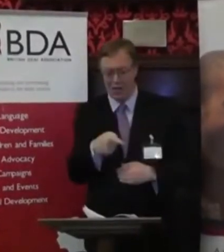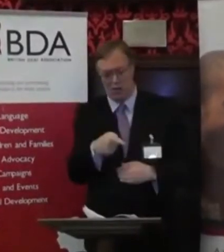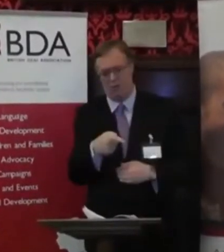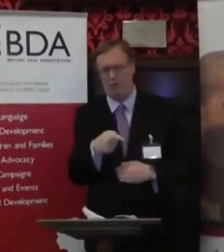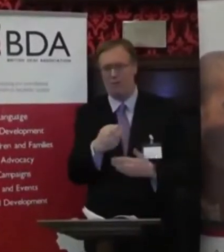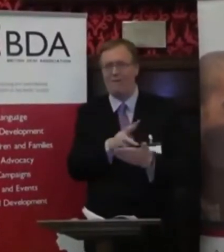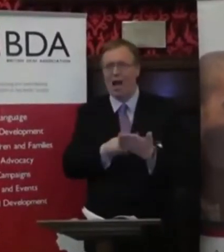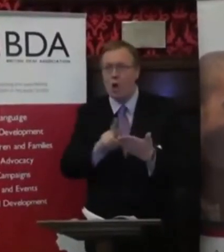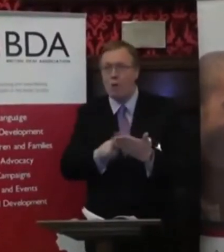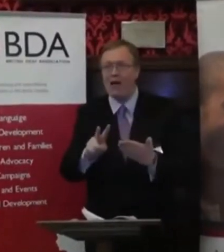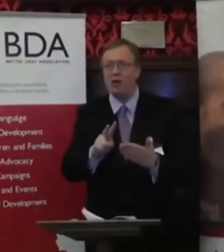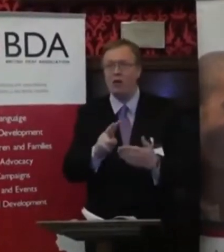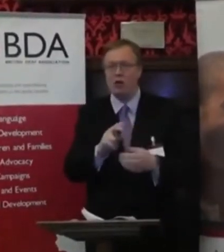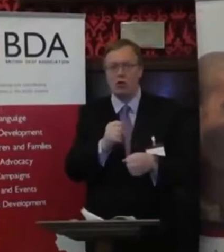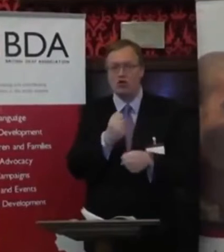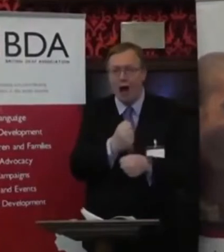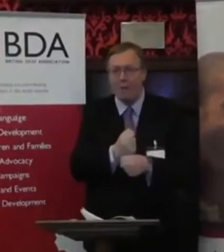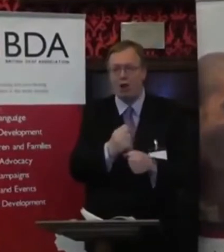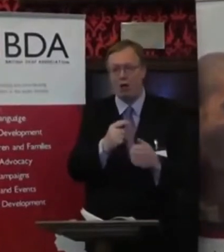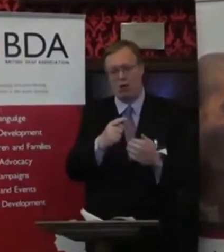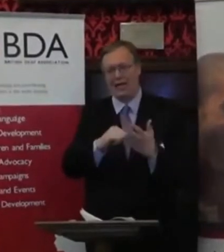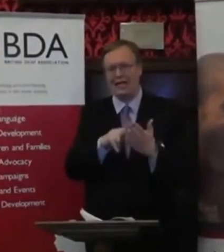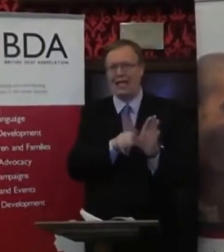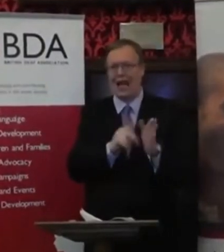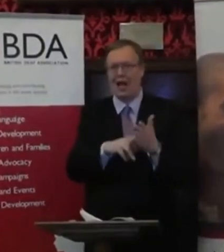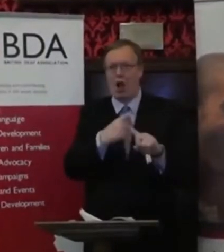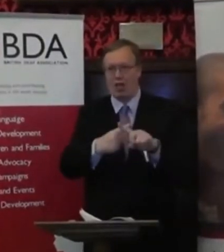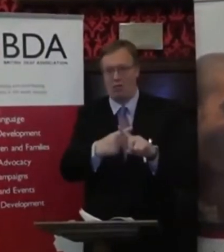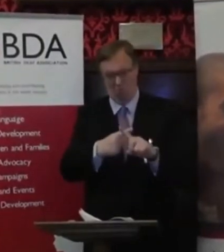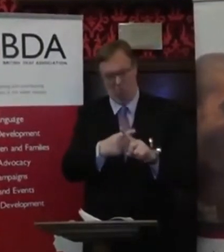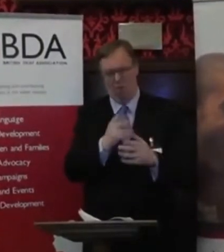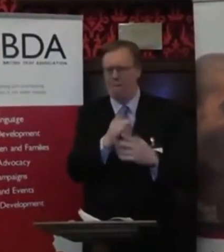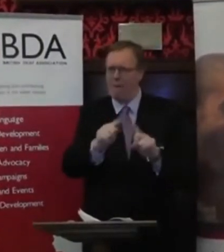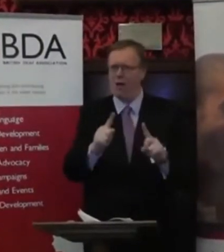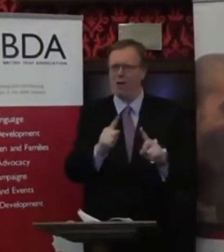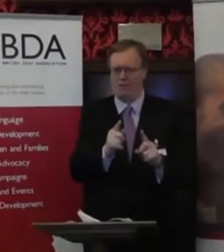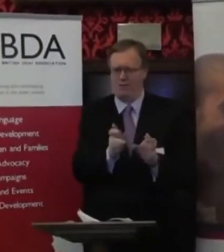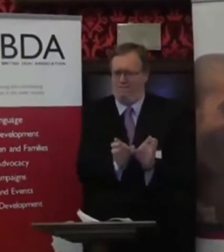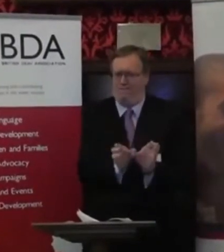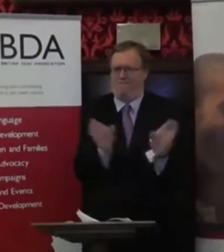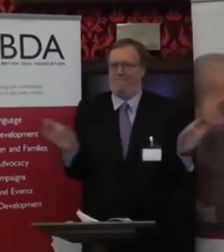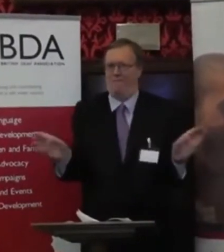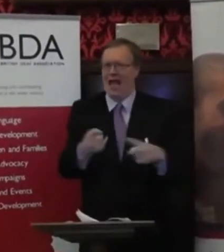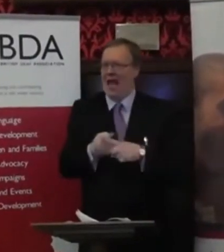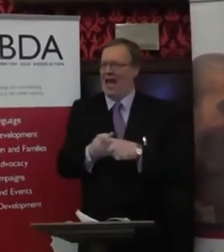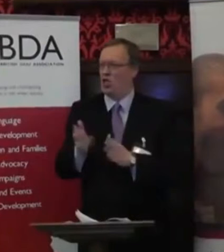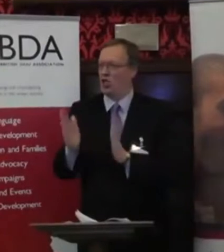BSL recognition has its own vocabulary, grammar and syntax, but it's quite